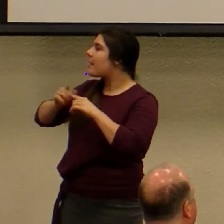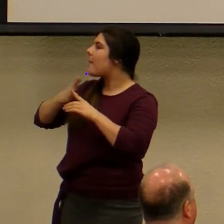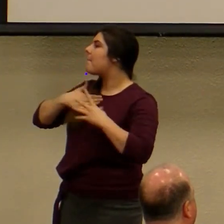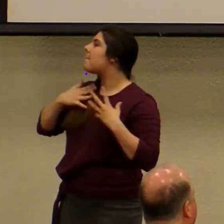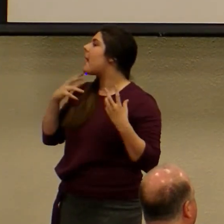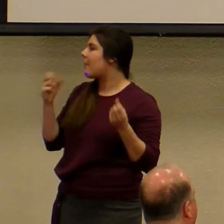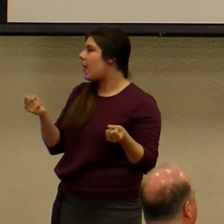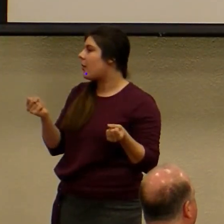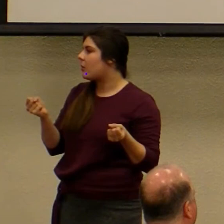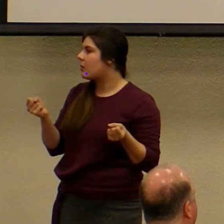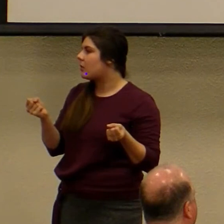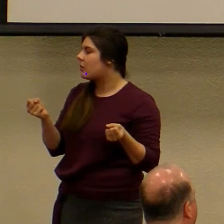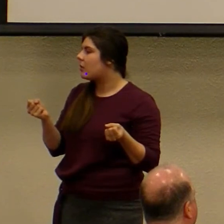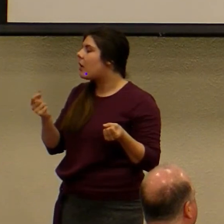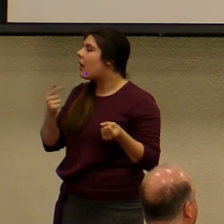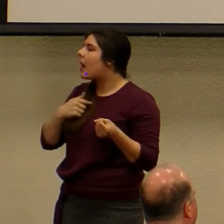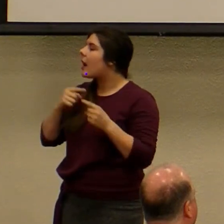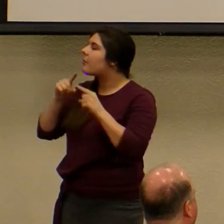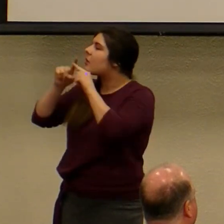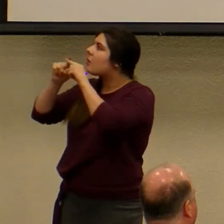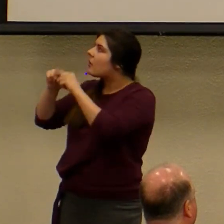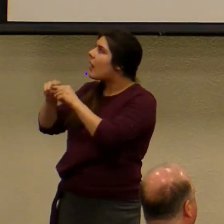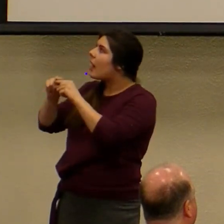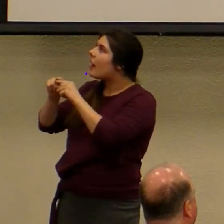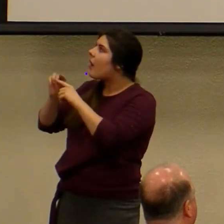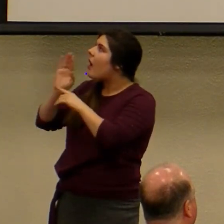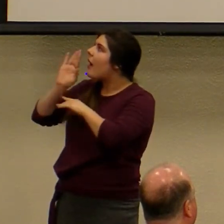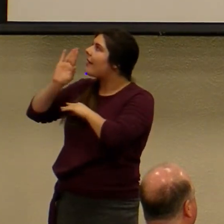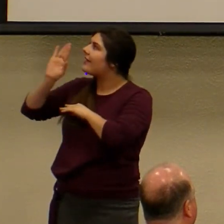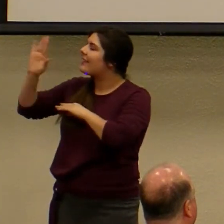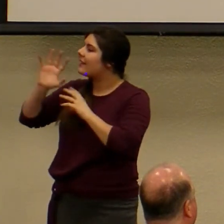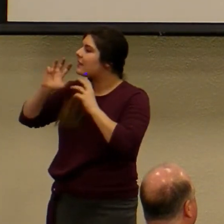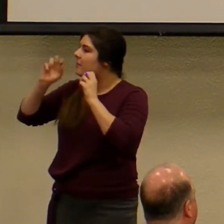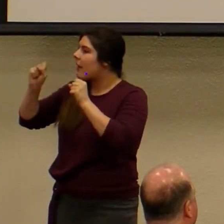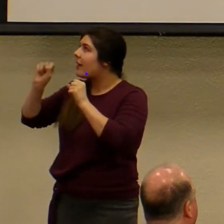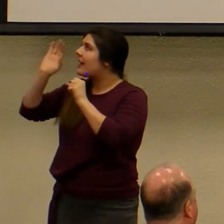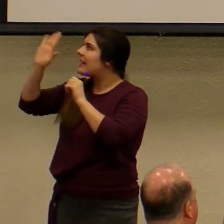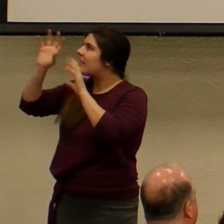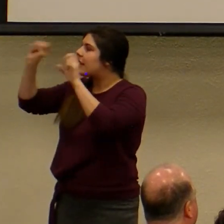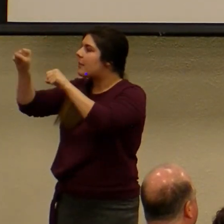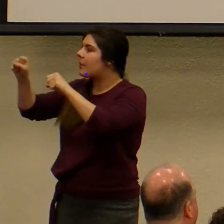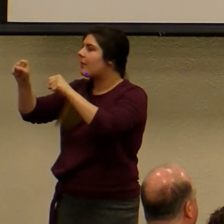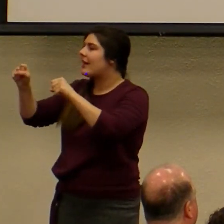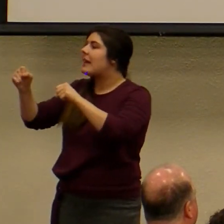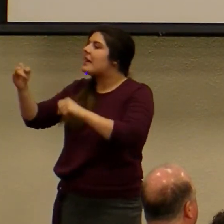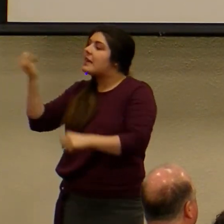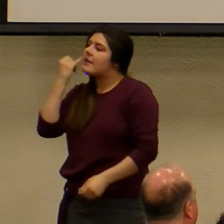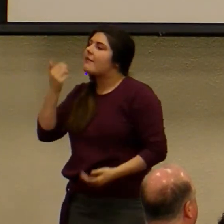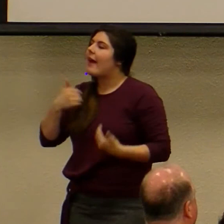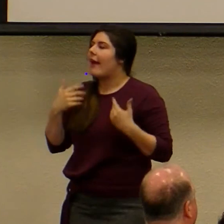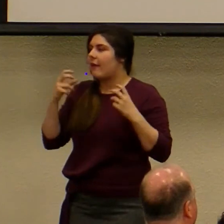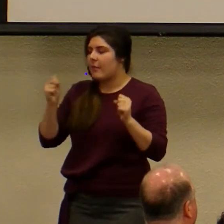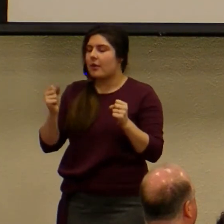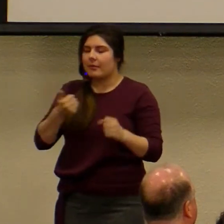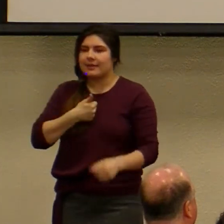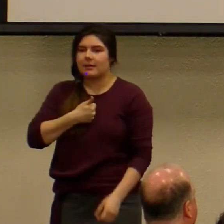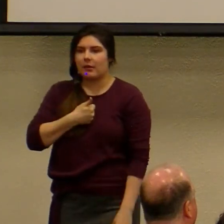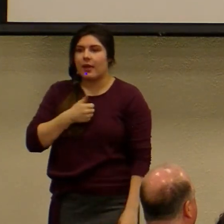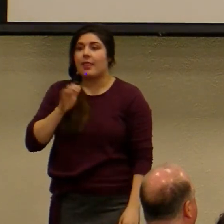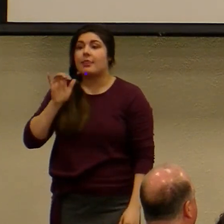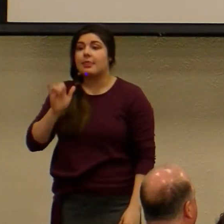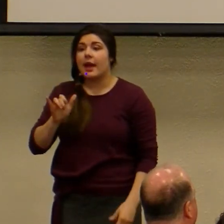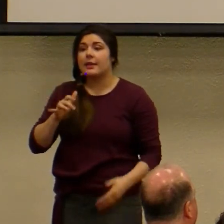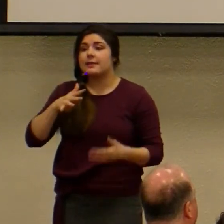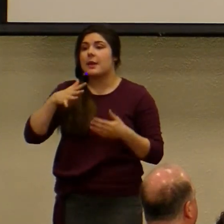own power. I'm going to rely on the capability of God, even though I have the power. That's meekness. The idea